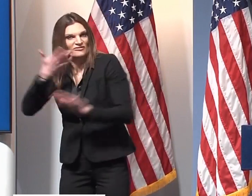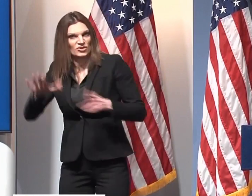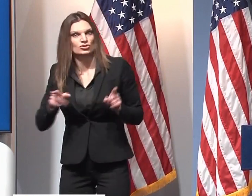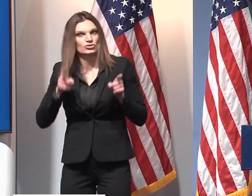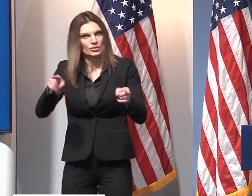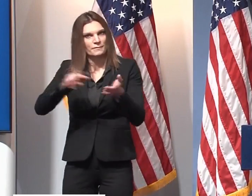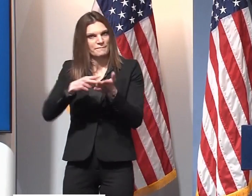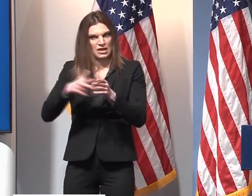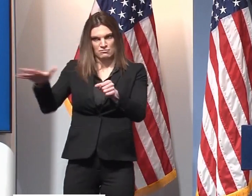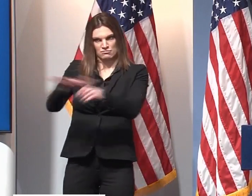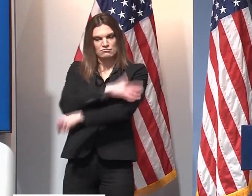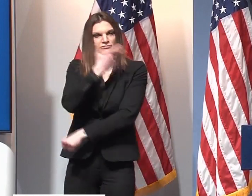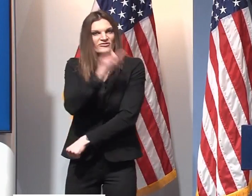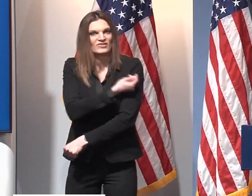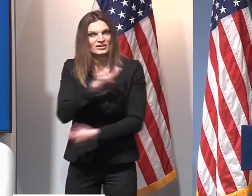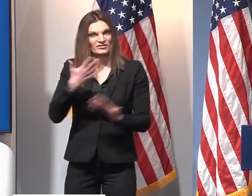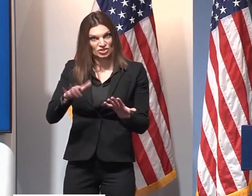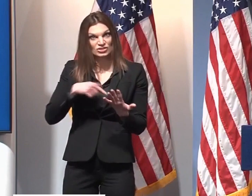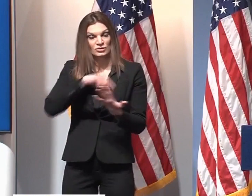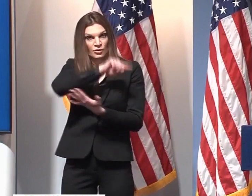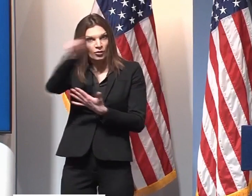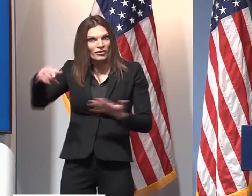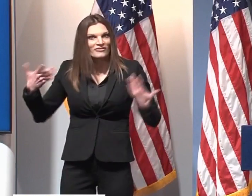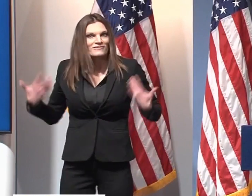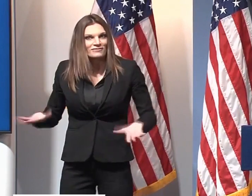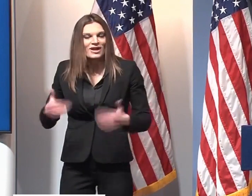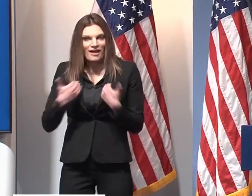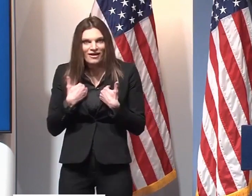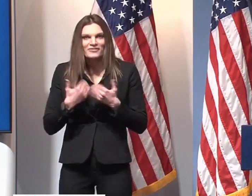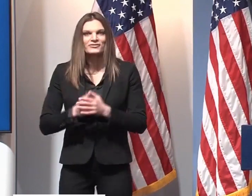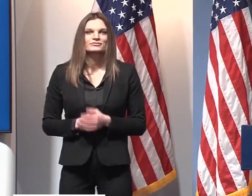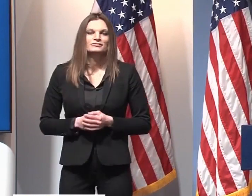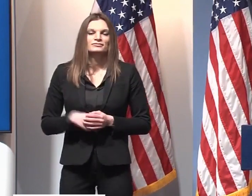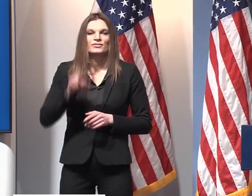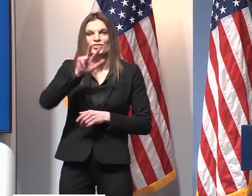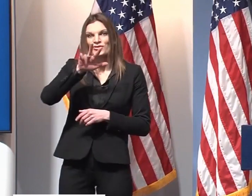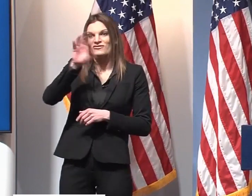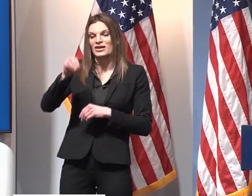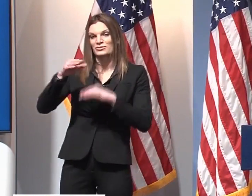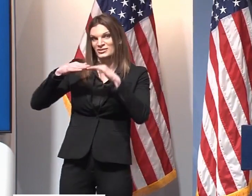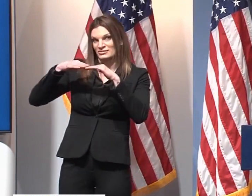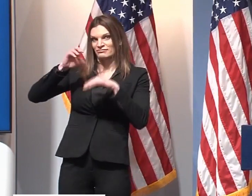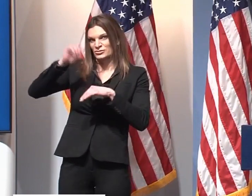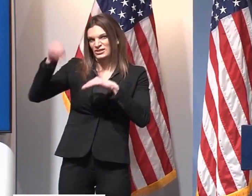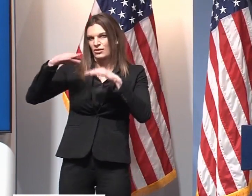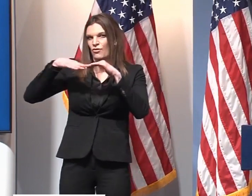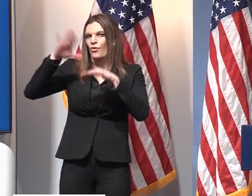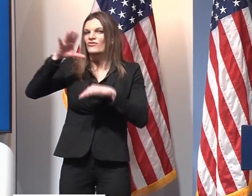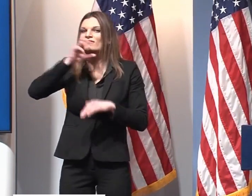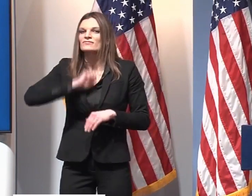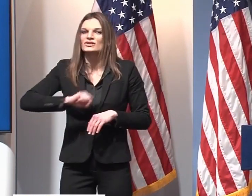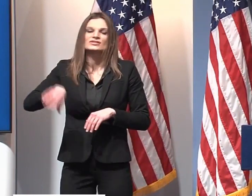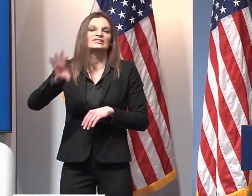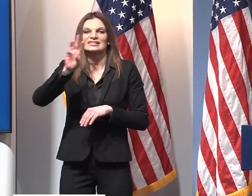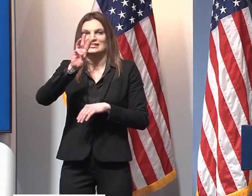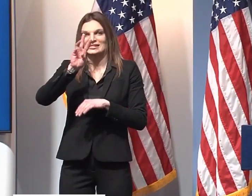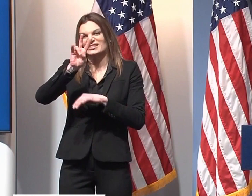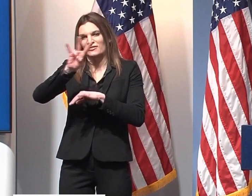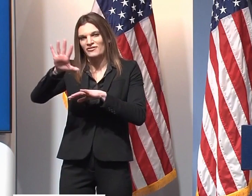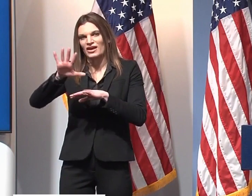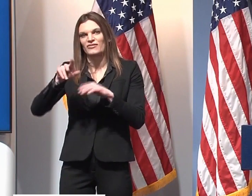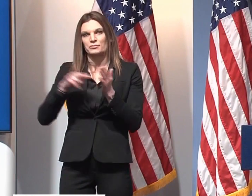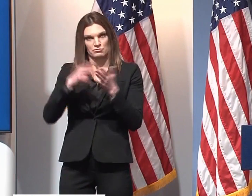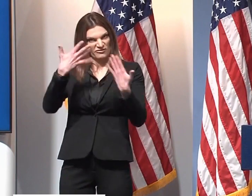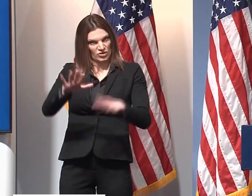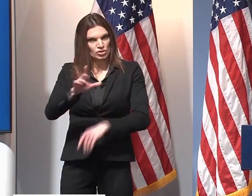doses of the vaccine. Over 35% of people over the age of 75 in the state have had at least